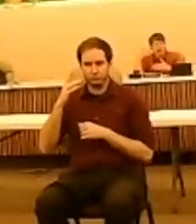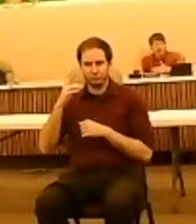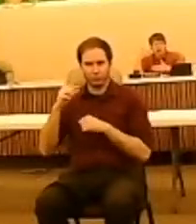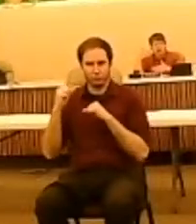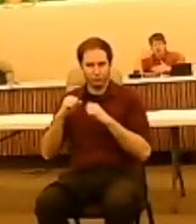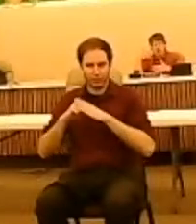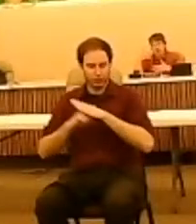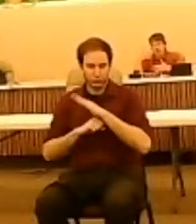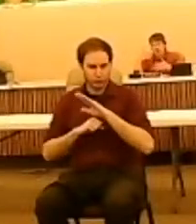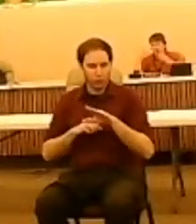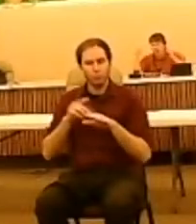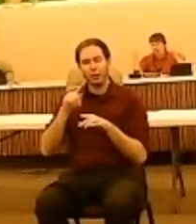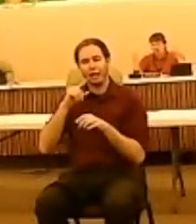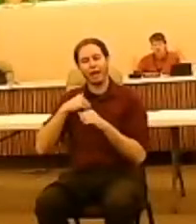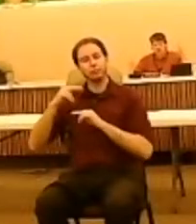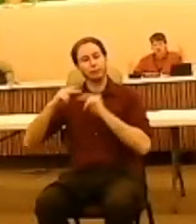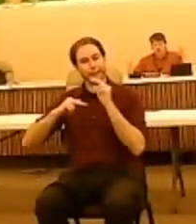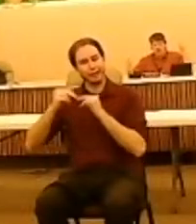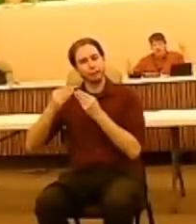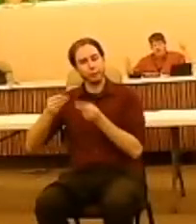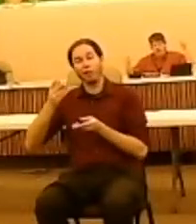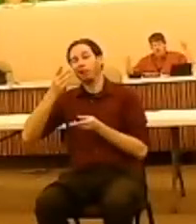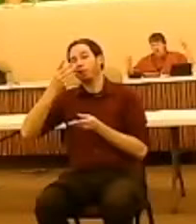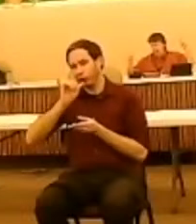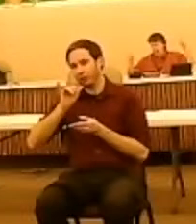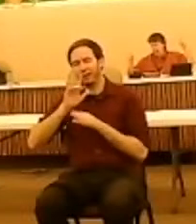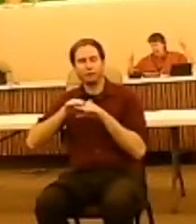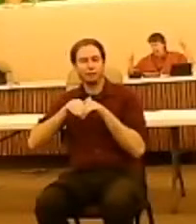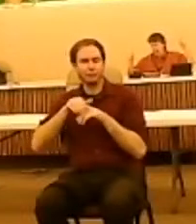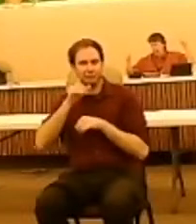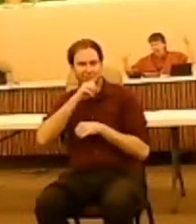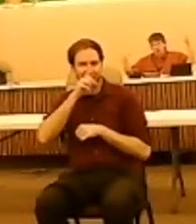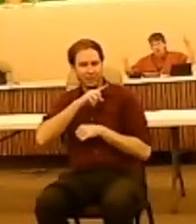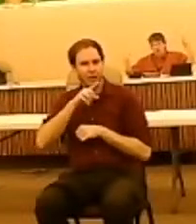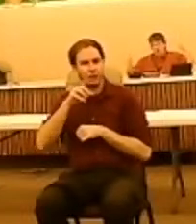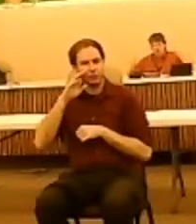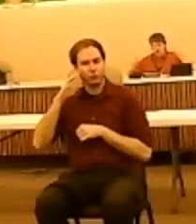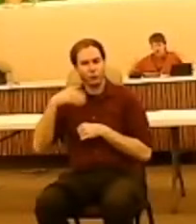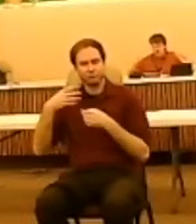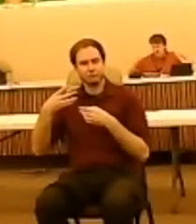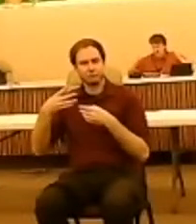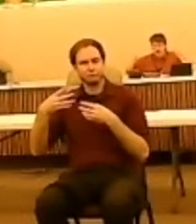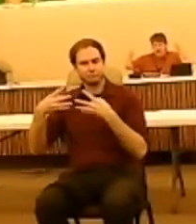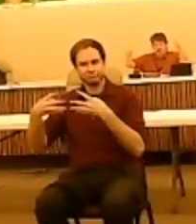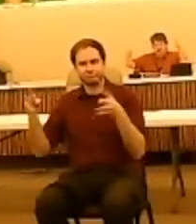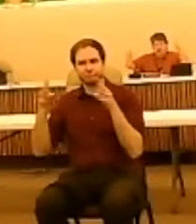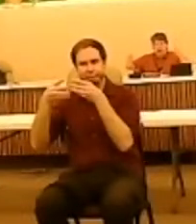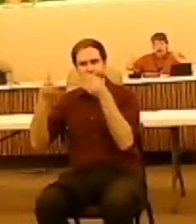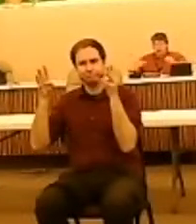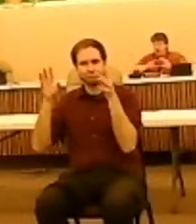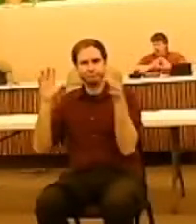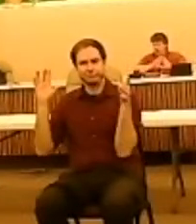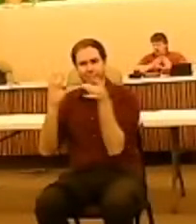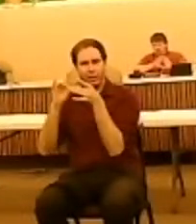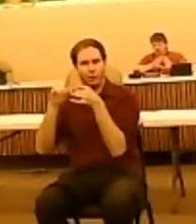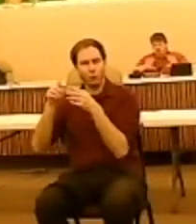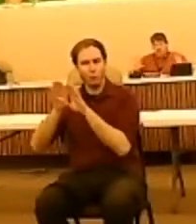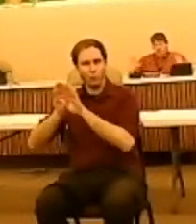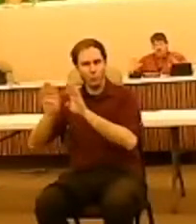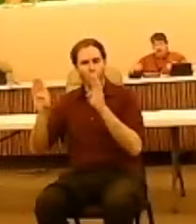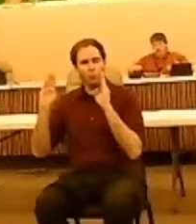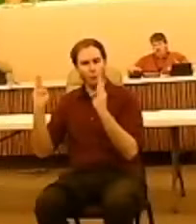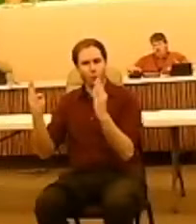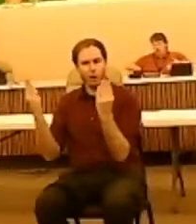but there are building materials where they're essentially on, you know, like 4x4 sheets and they're attached to the wall. So the base